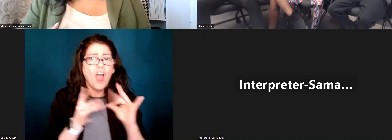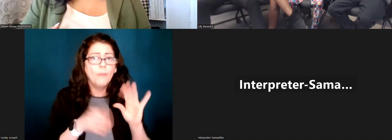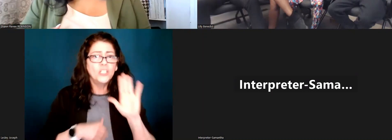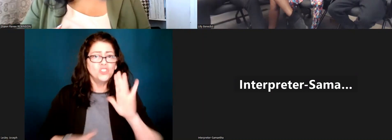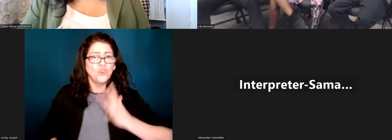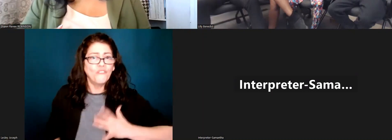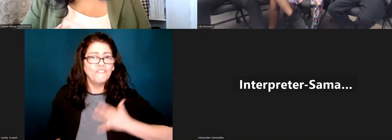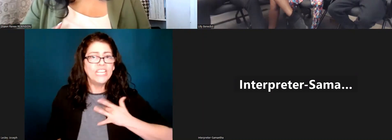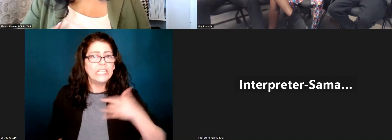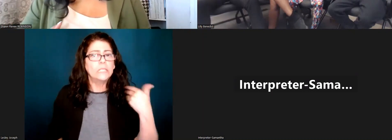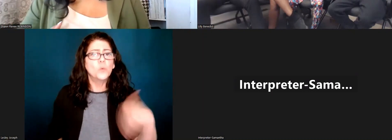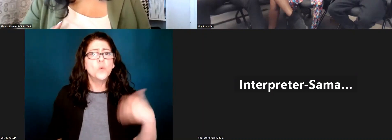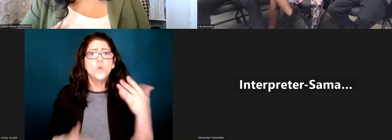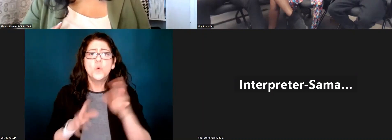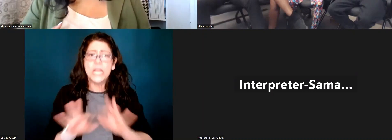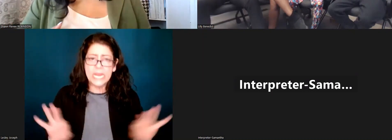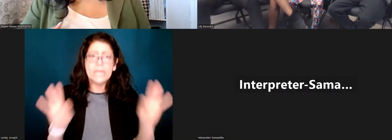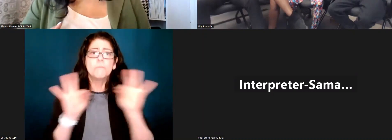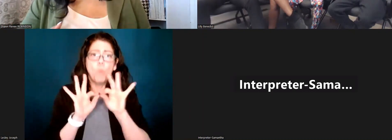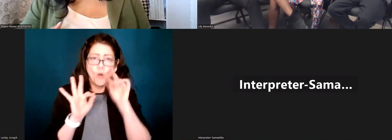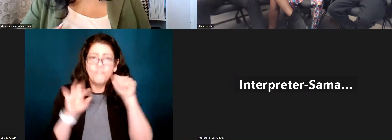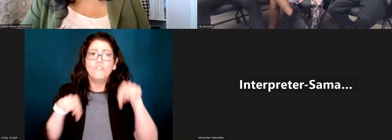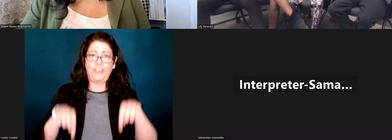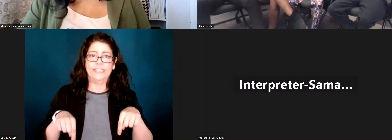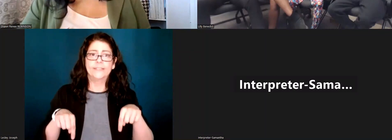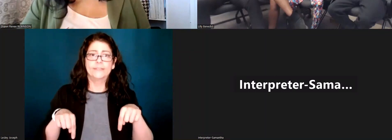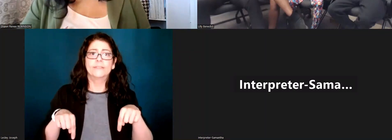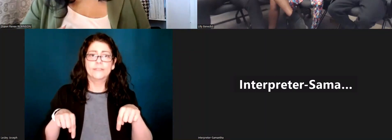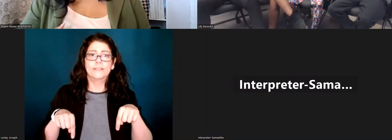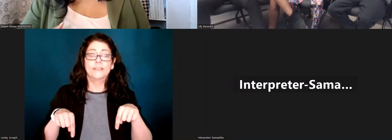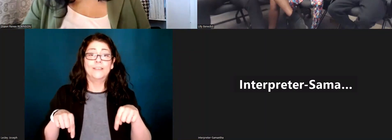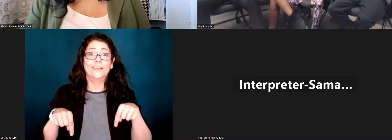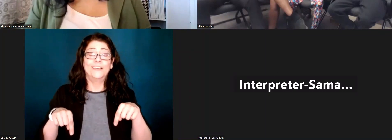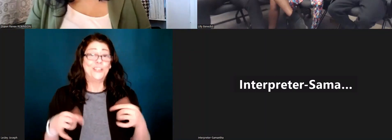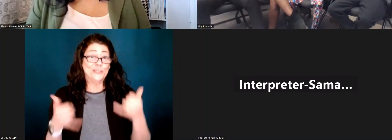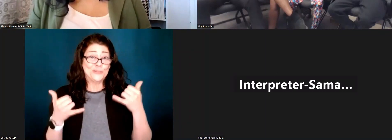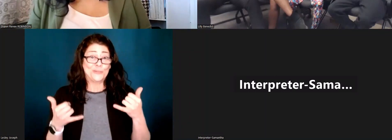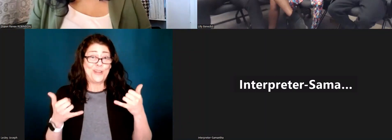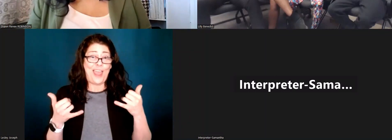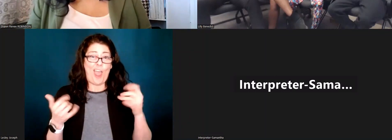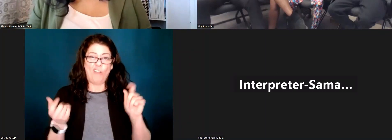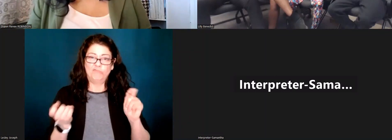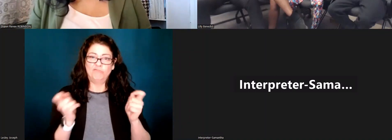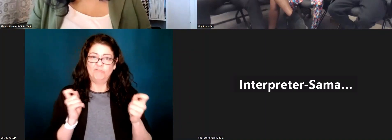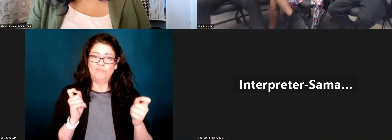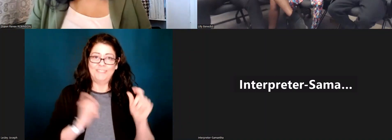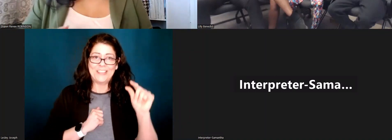like to shift and actually ask you